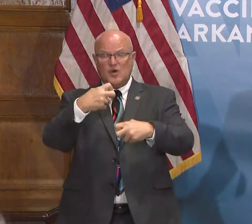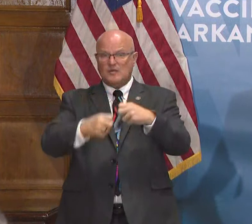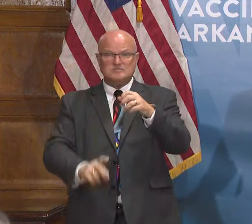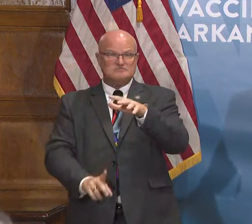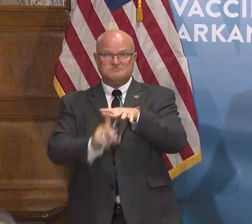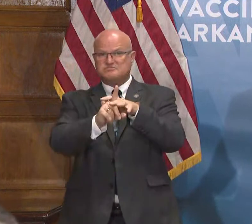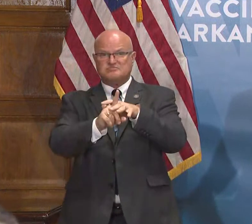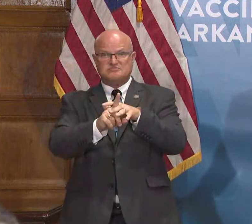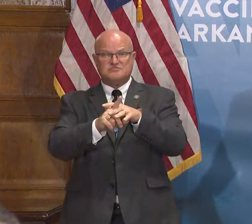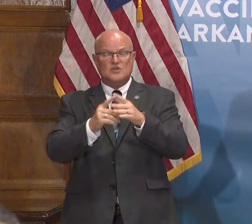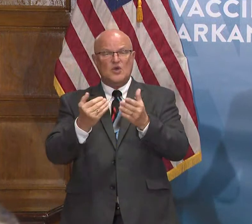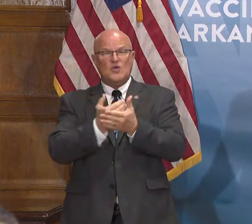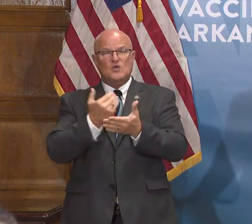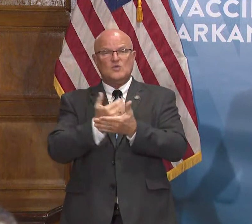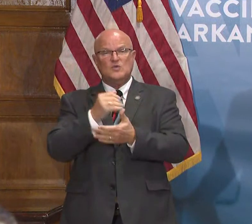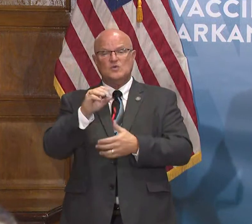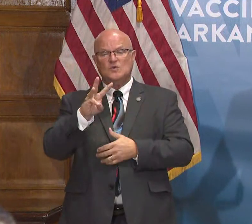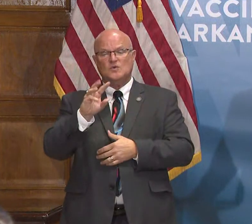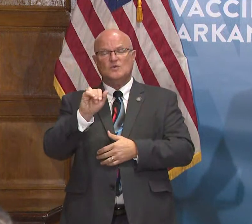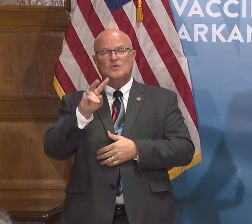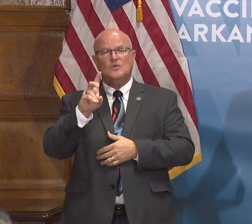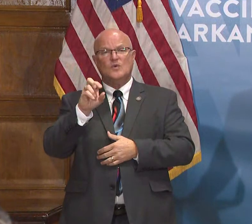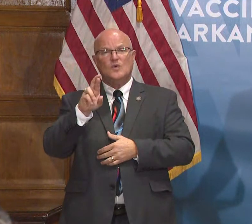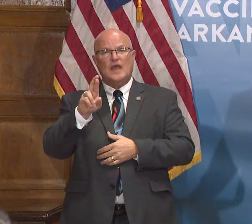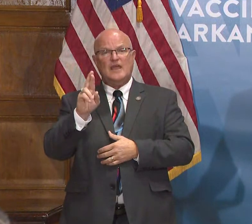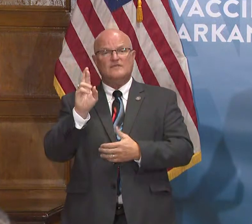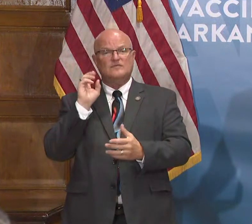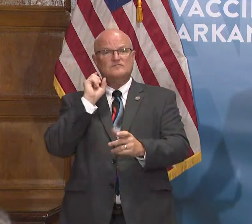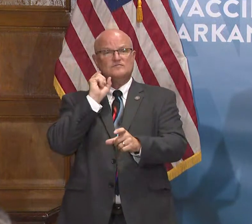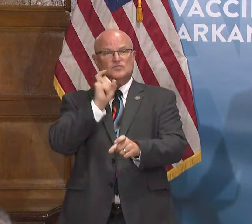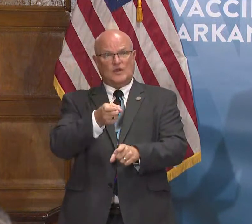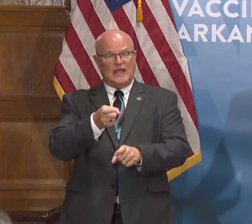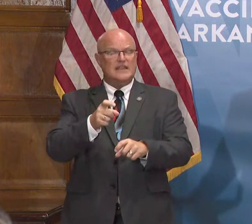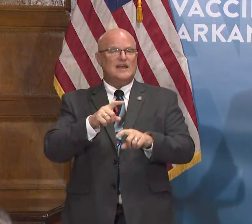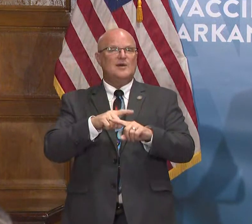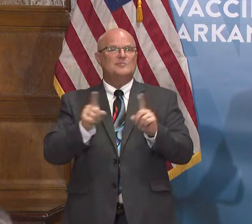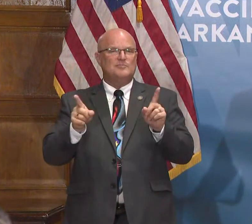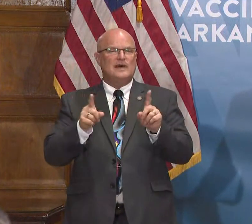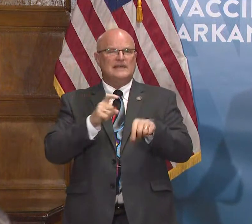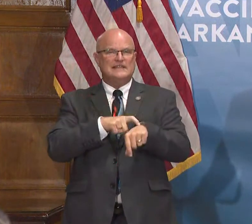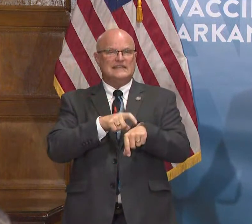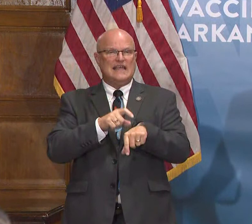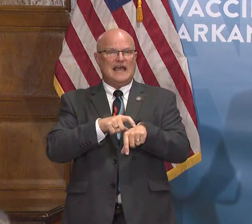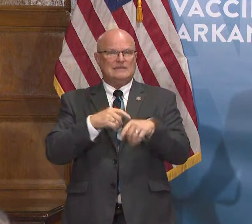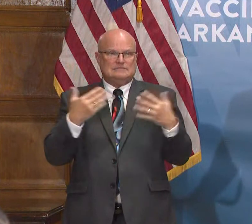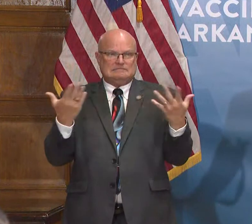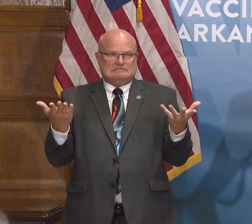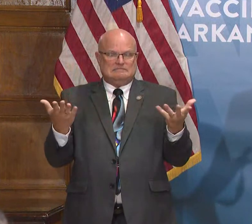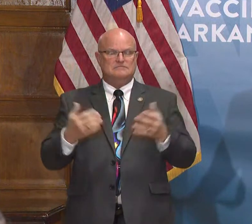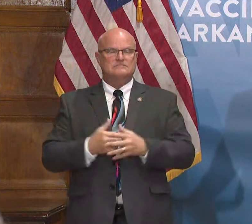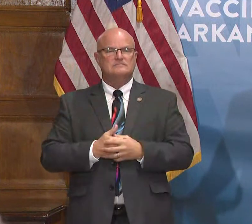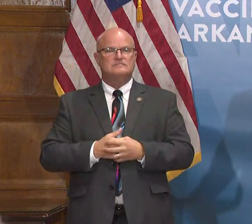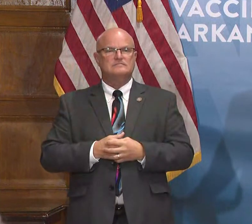getting the new waiver granted, but it is that specific time frame is undetermined.